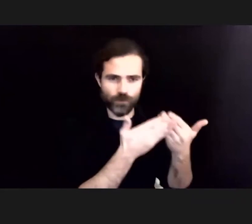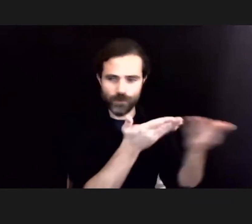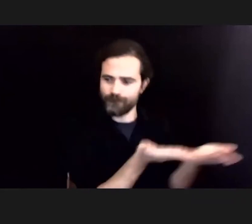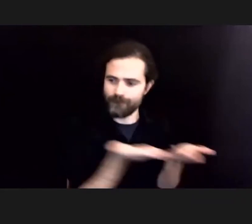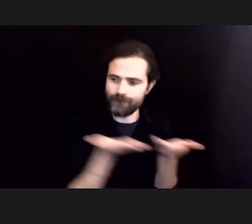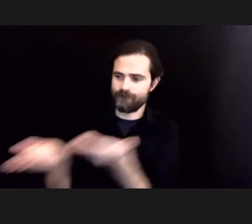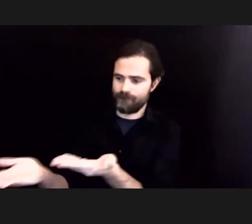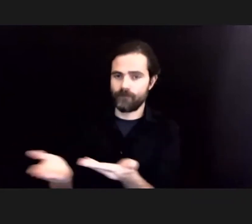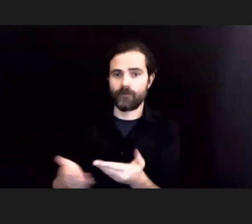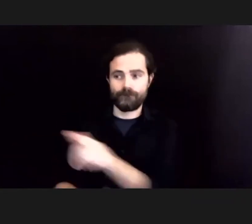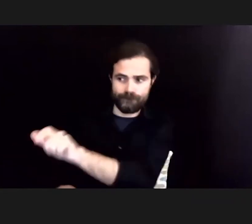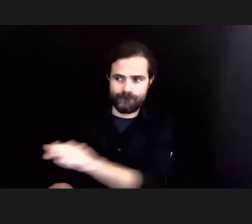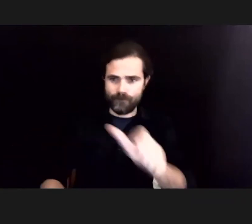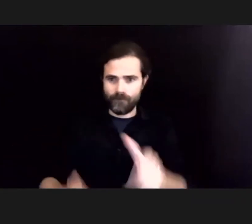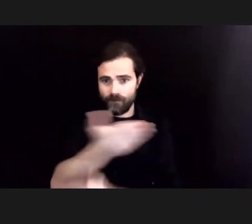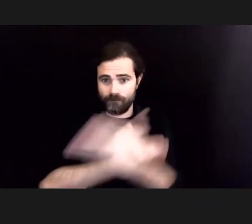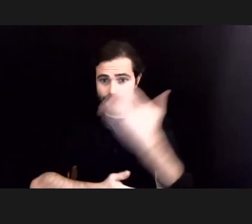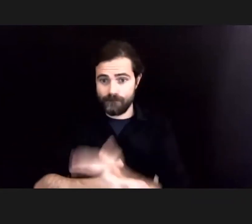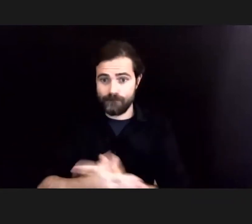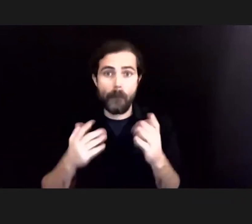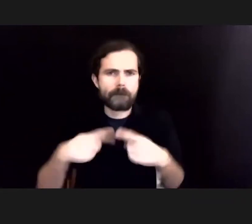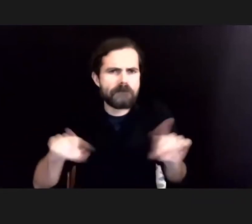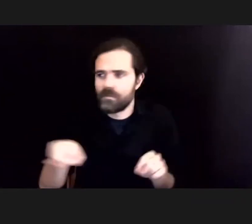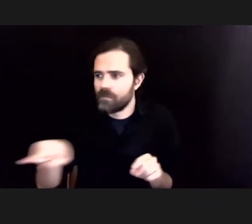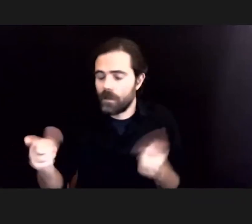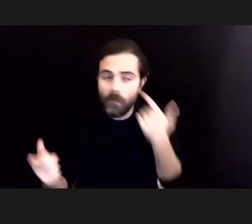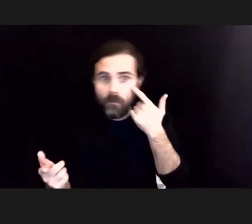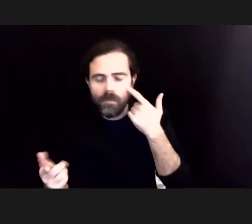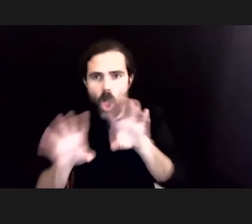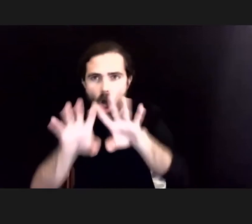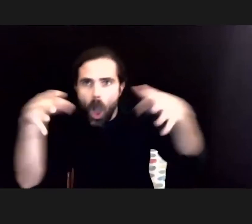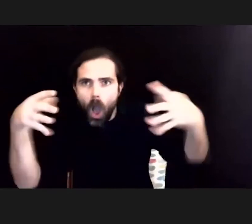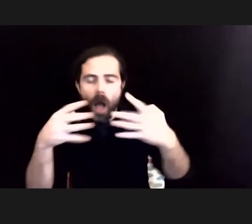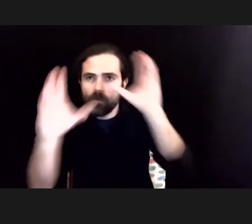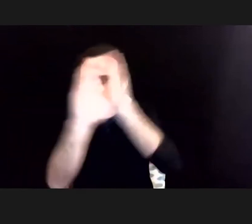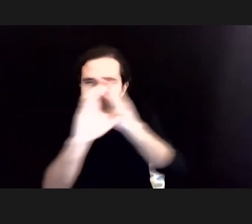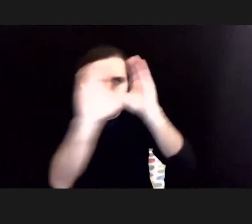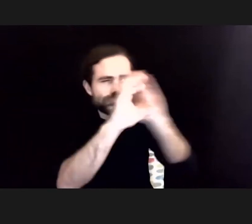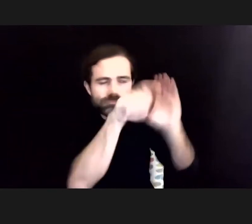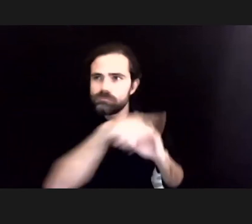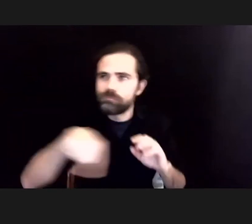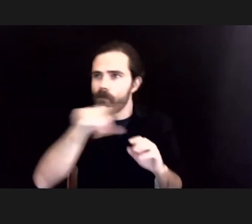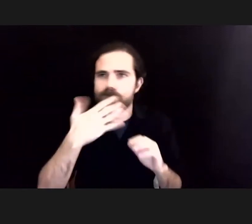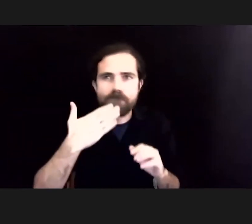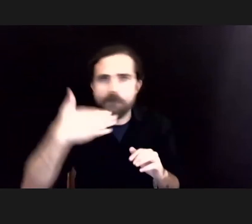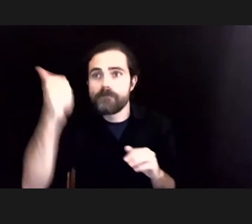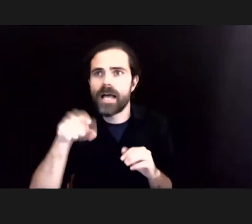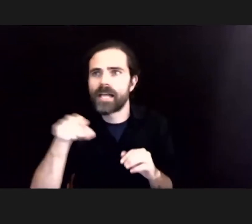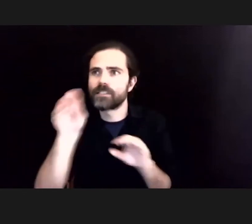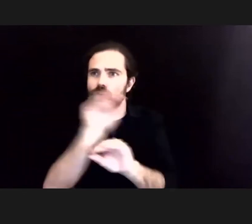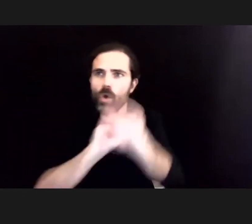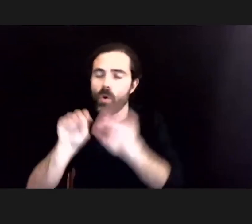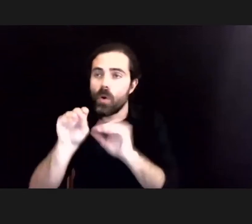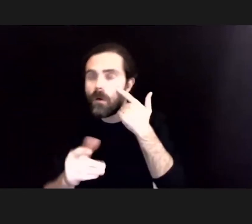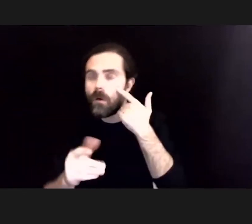and they may not have the capacity to search online for the most appropriate solution. So in this sense, accessibility